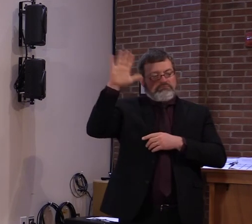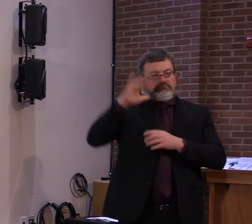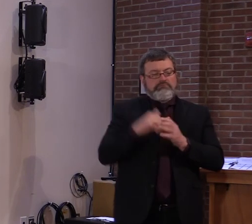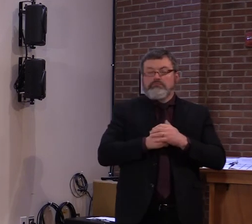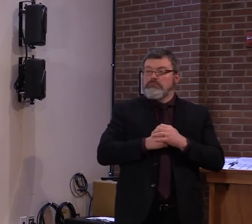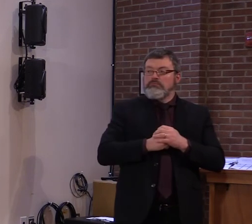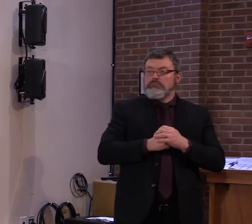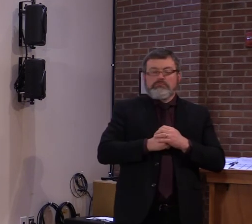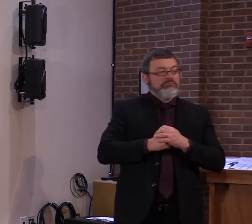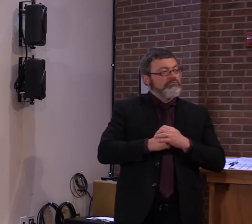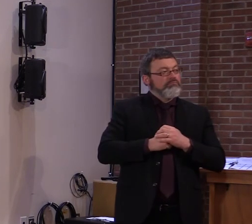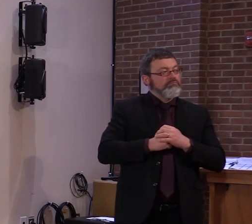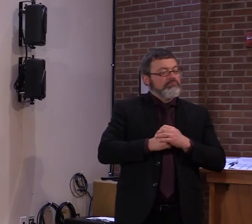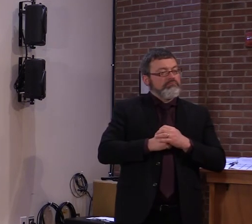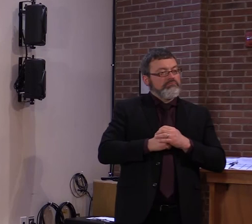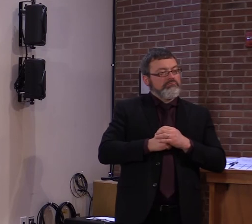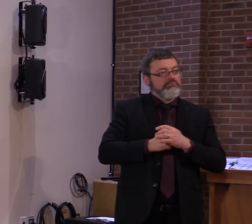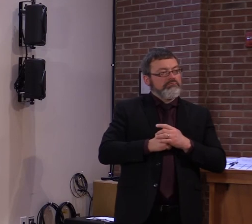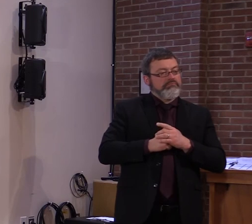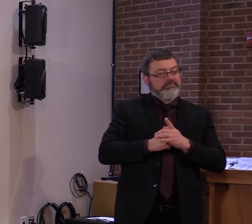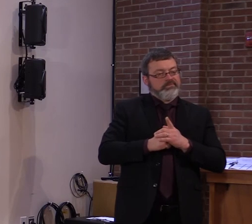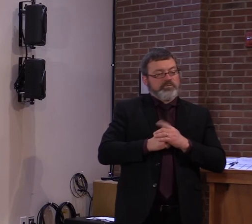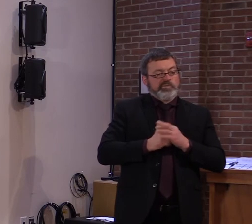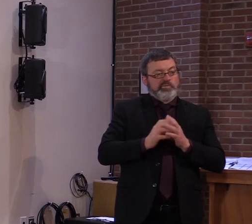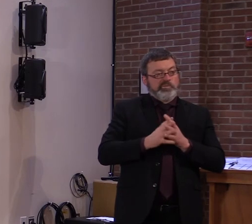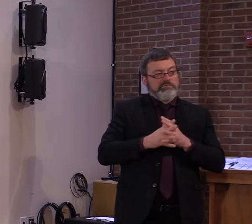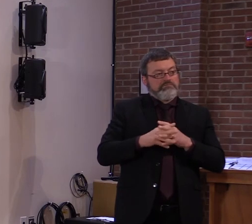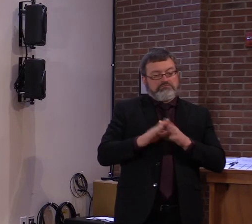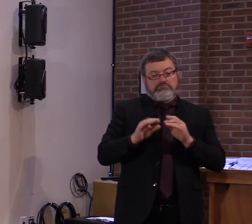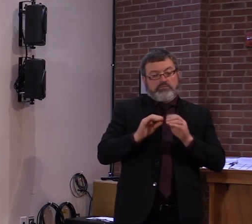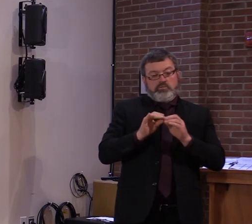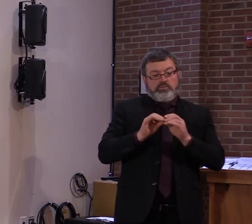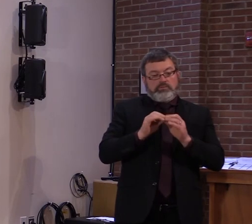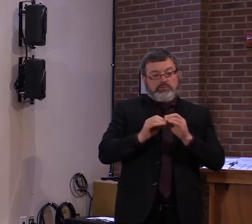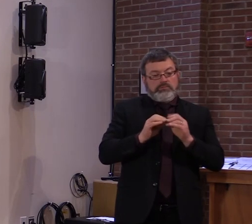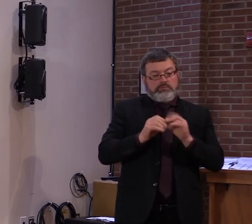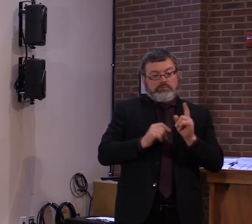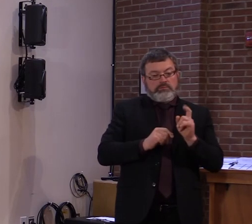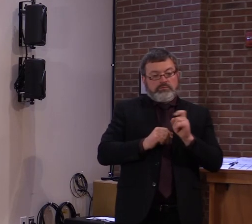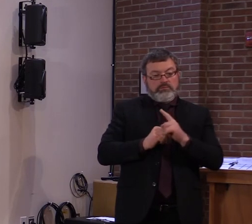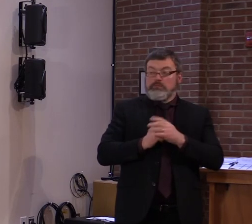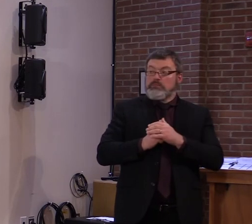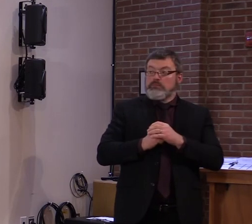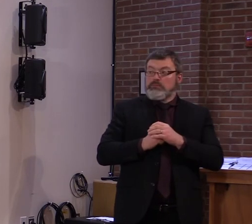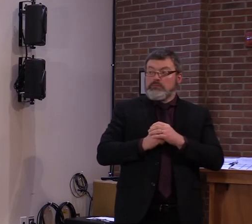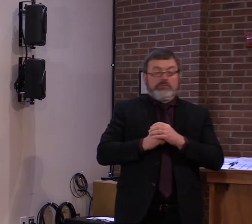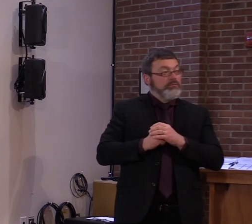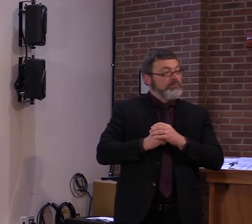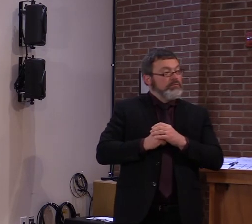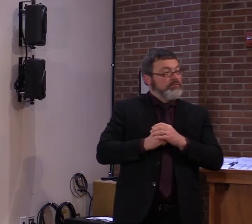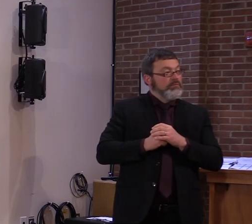Hello, Keith. Go ahead, Steve. Can you hear me? Yep, go ahead.